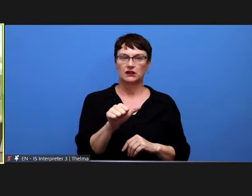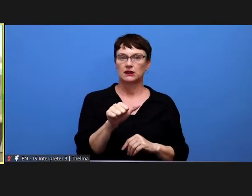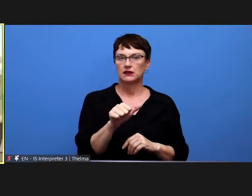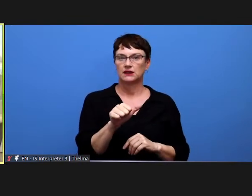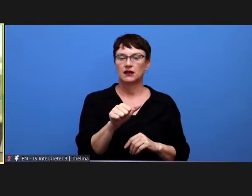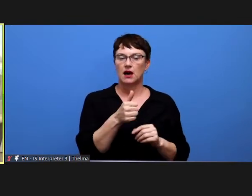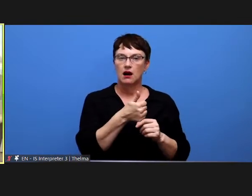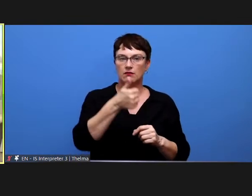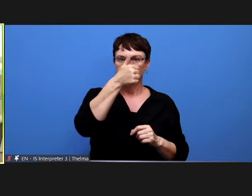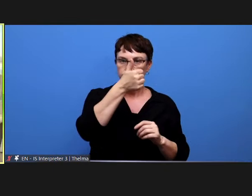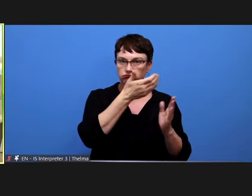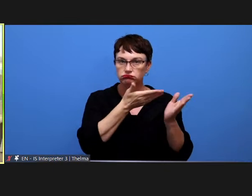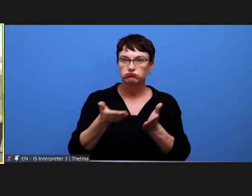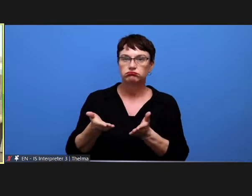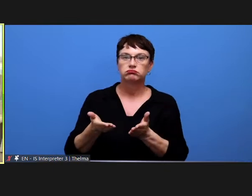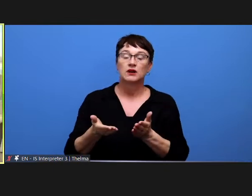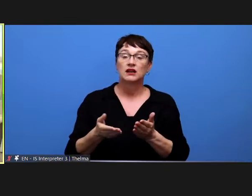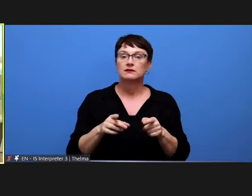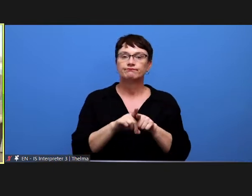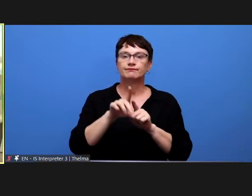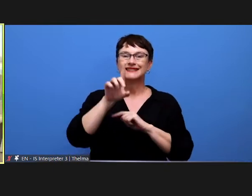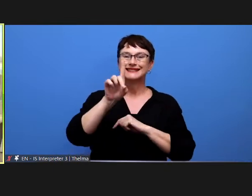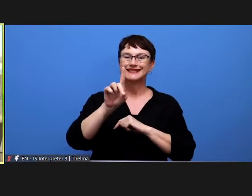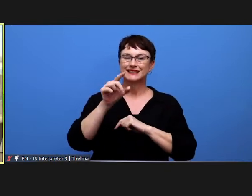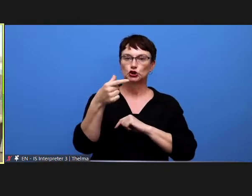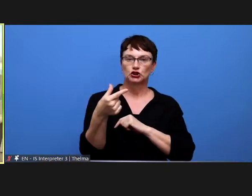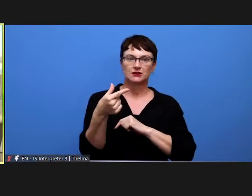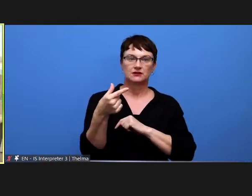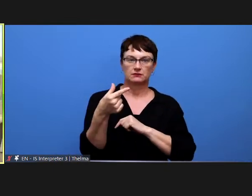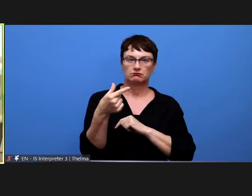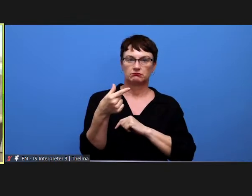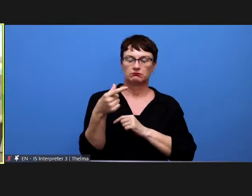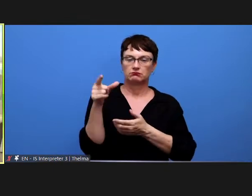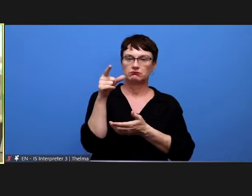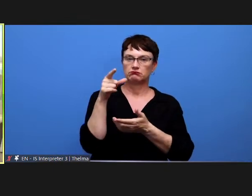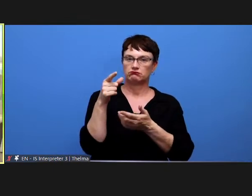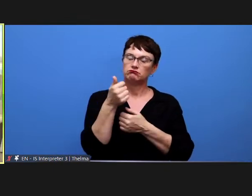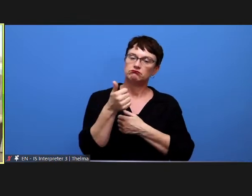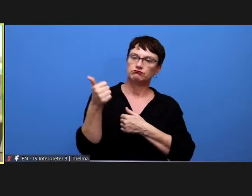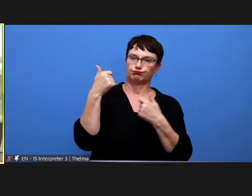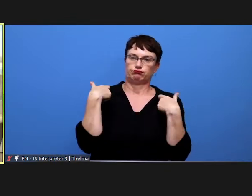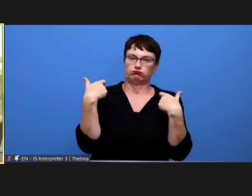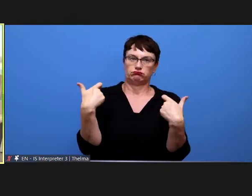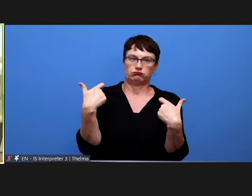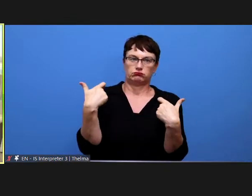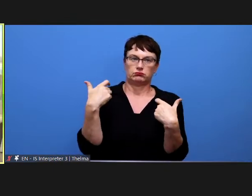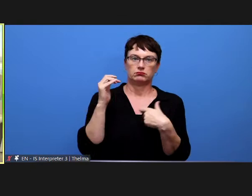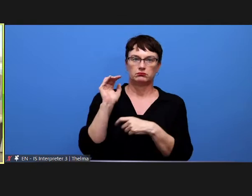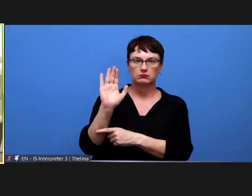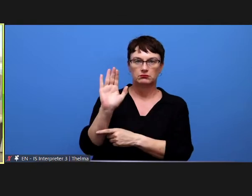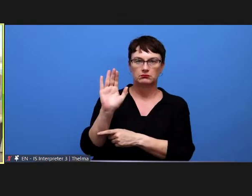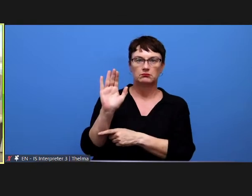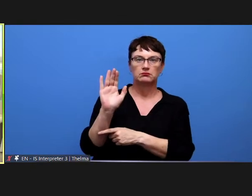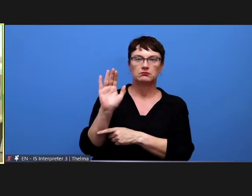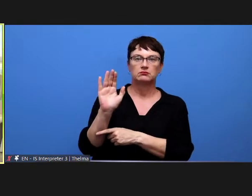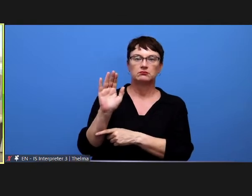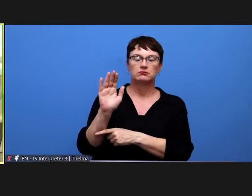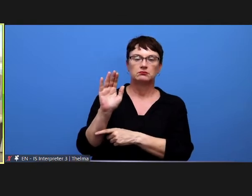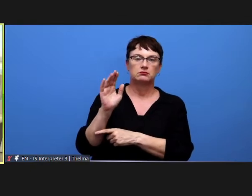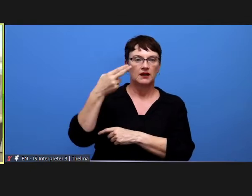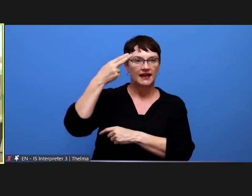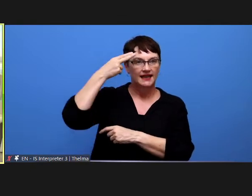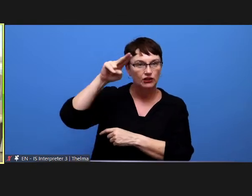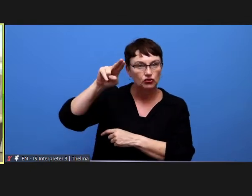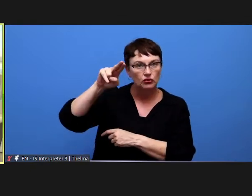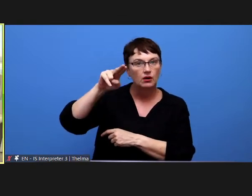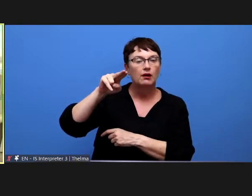speakers from the UN system, including the Human Rights Office, OHCHR, as